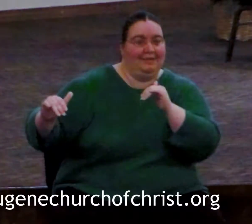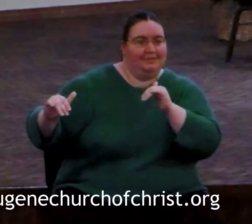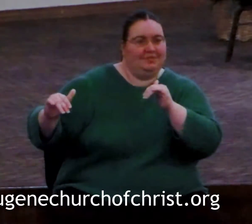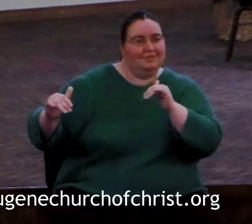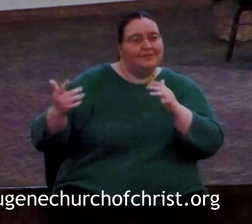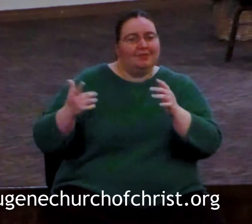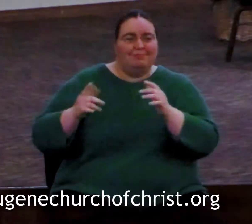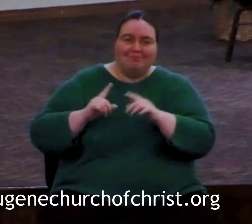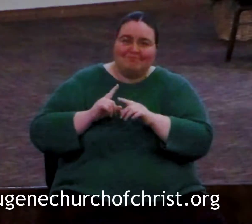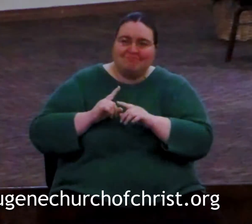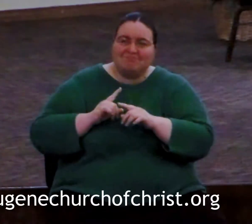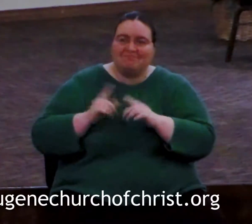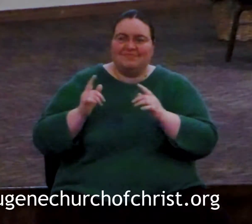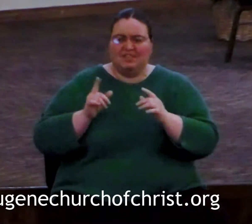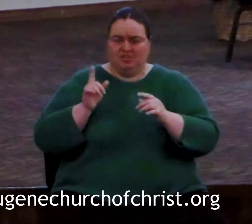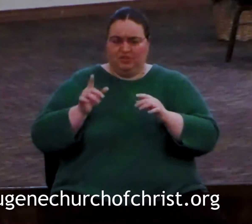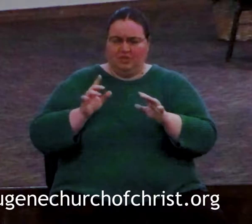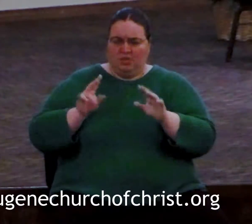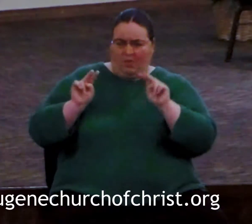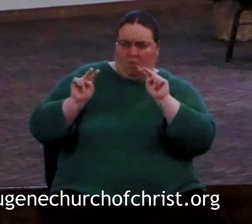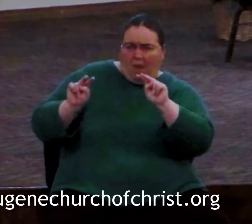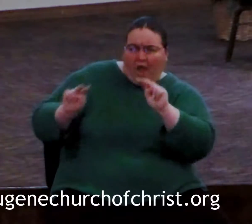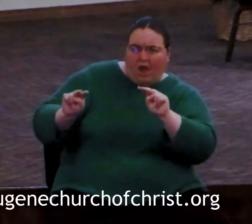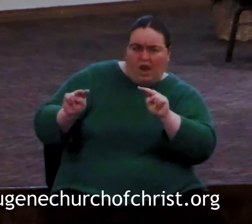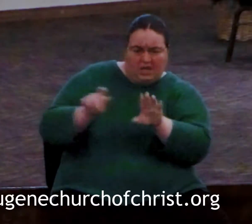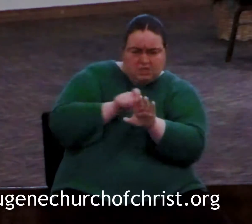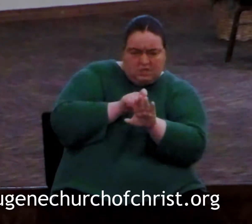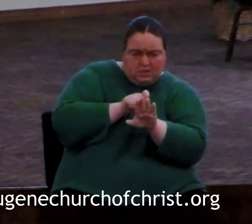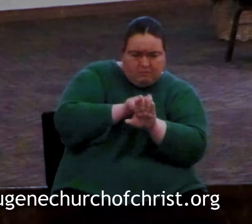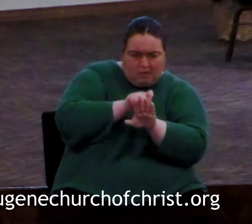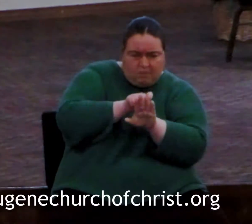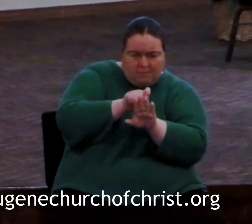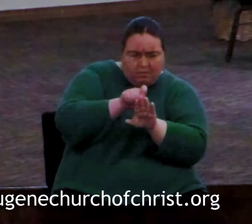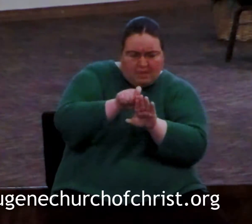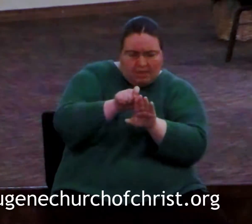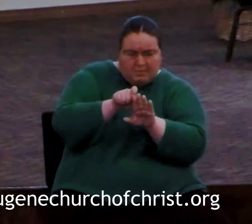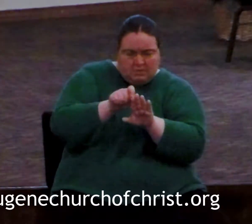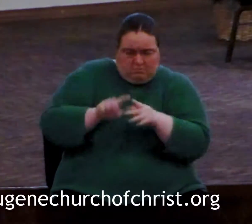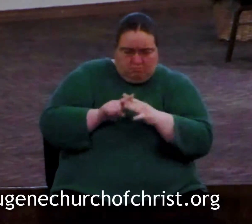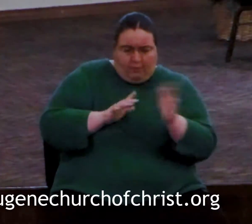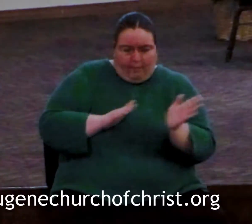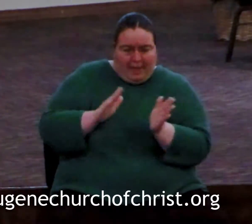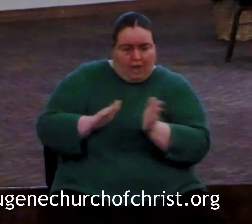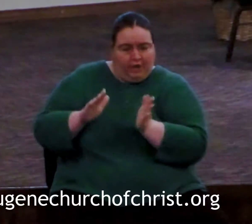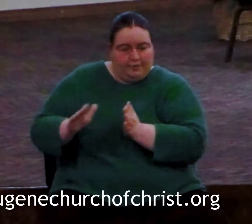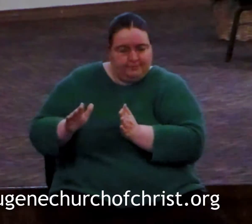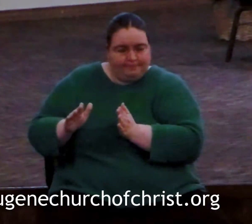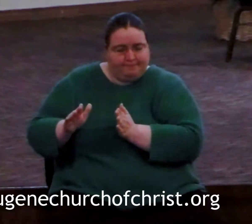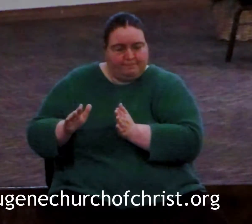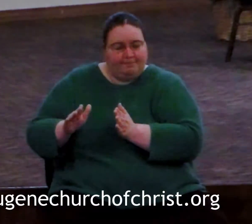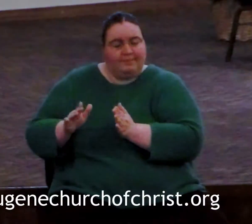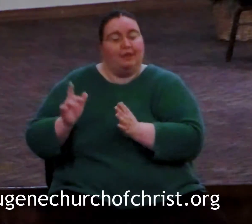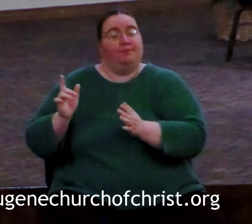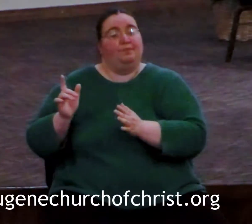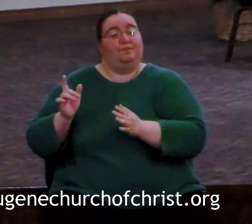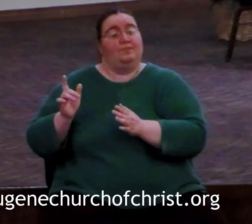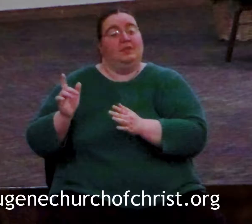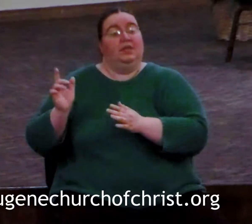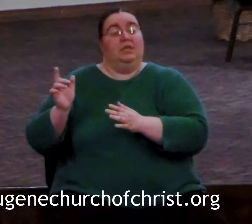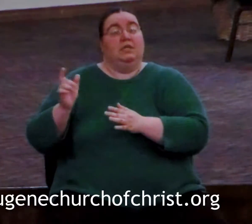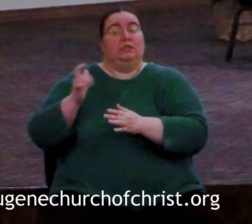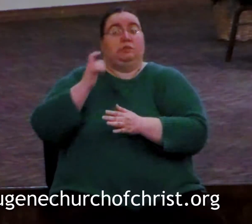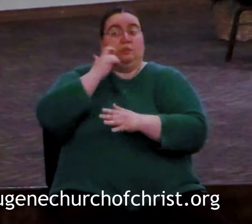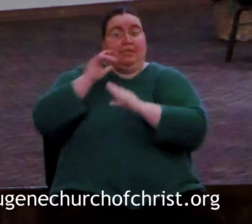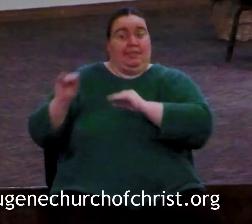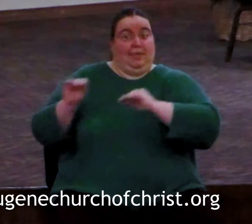would begin to prepare for this storm to come your way. Now, where I just moved from in Arkansas, our storms there were tornadoes. One of my